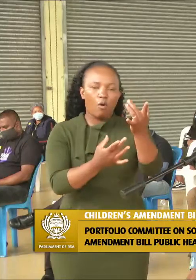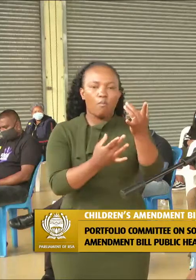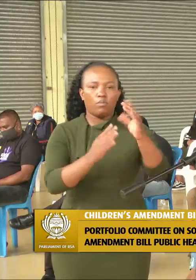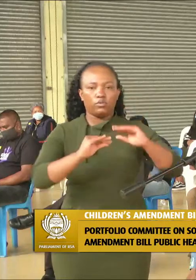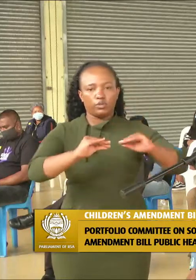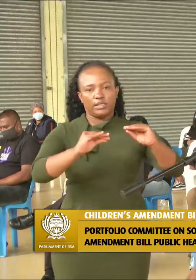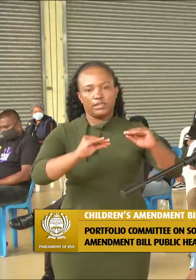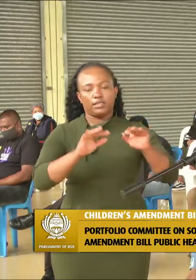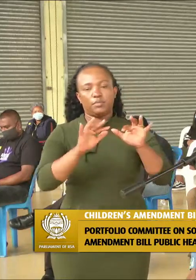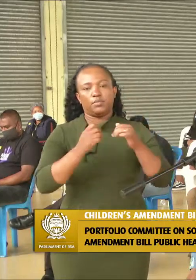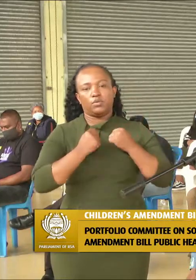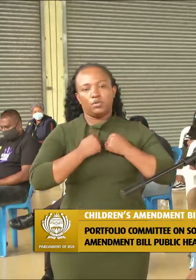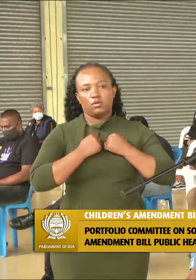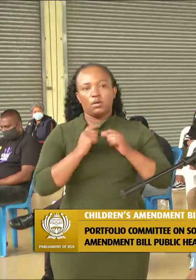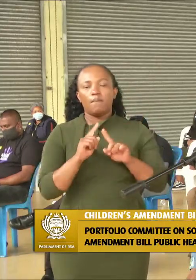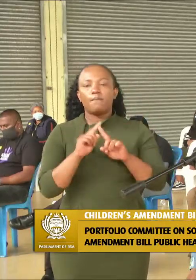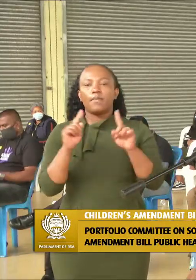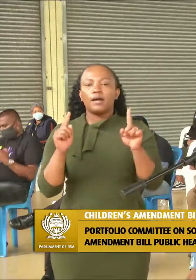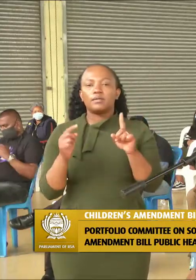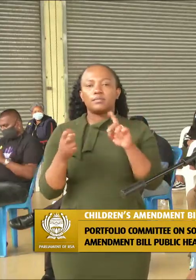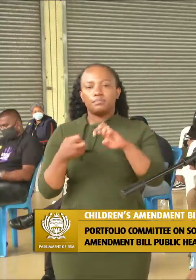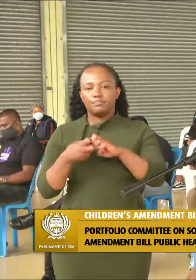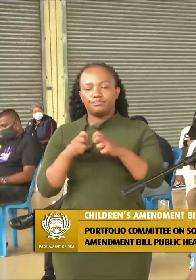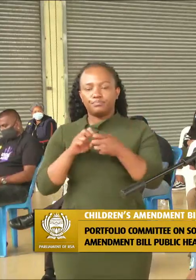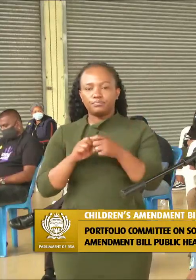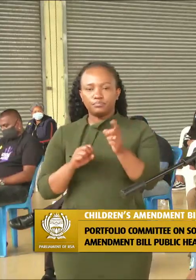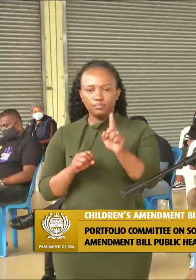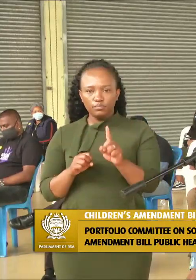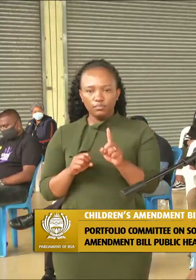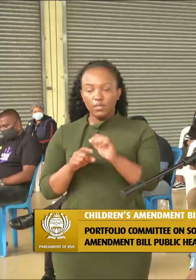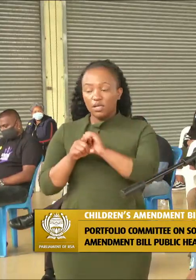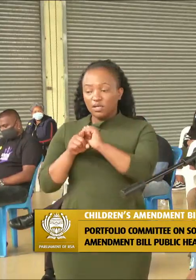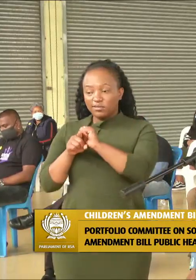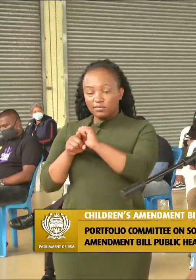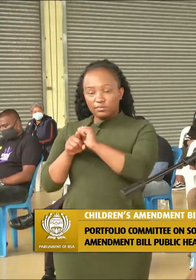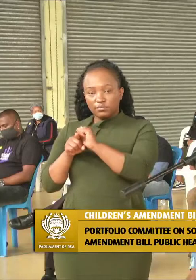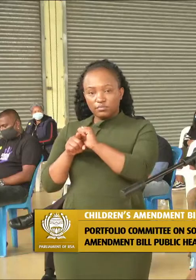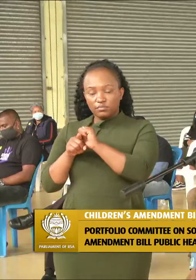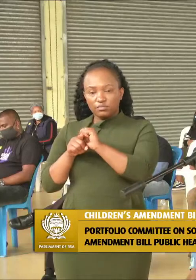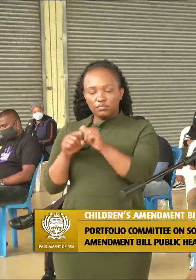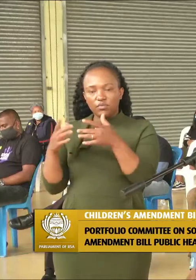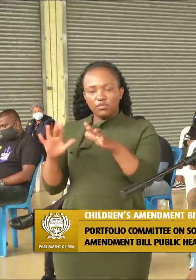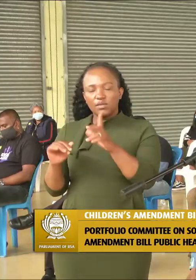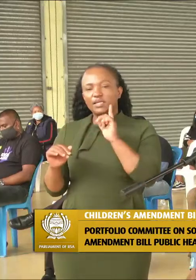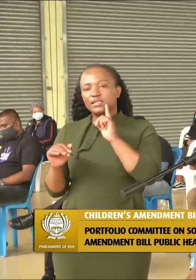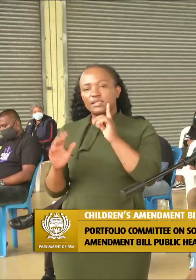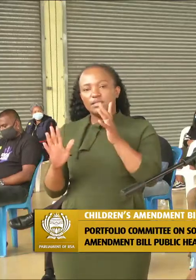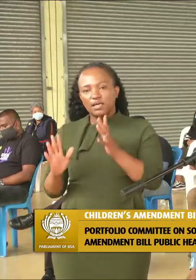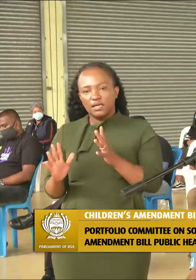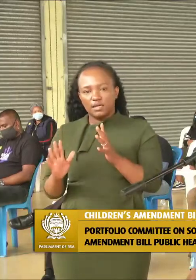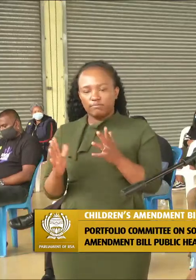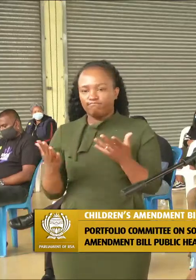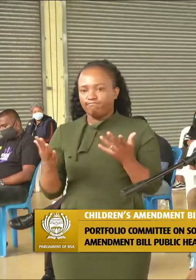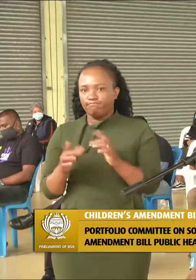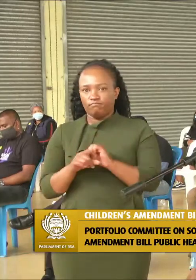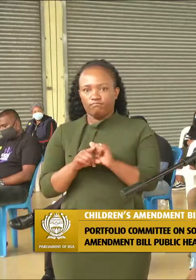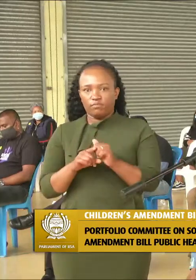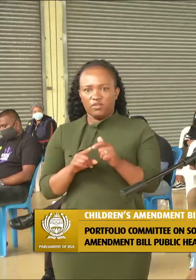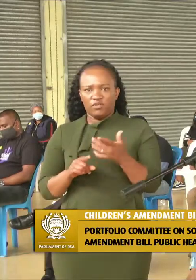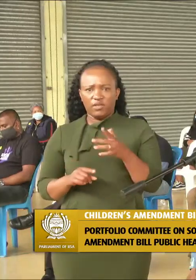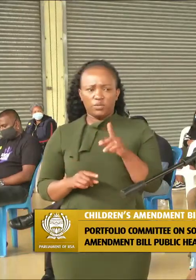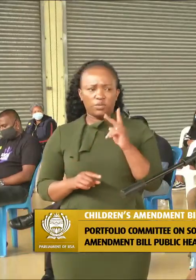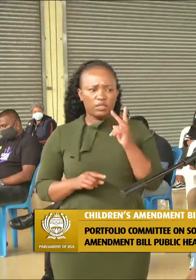But inkinga bese kuba ukuthi sebe trainiwe labantwana labo thisha laba sebebona ukuthi imali